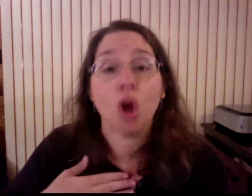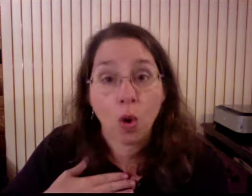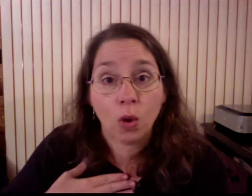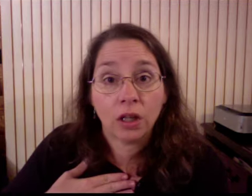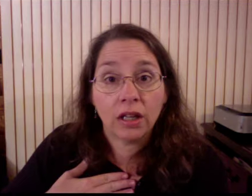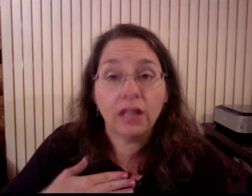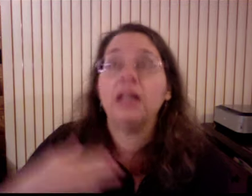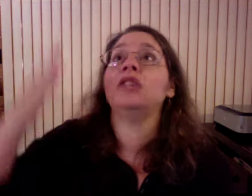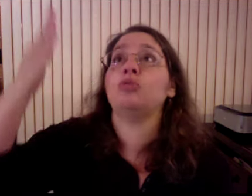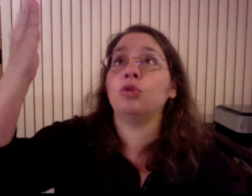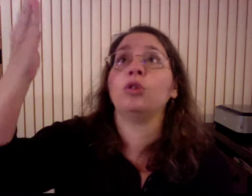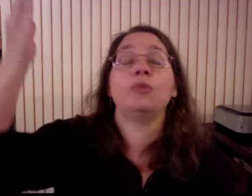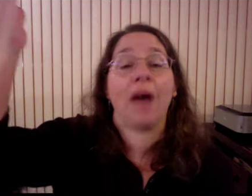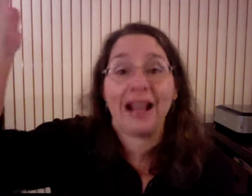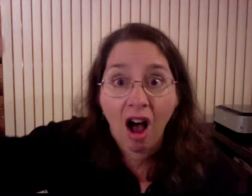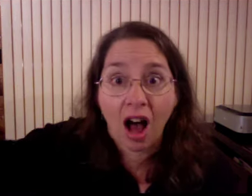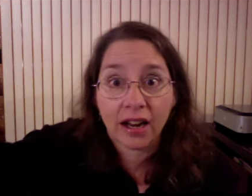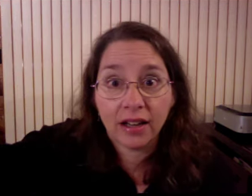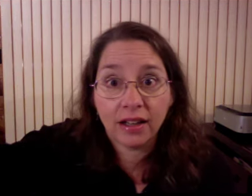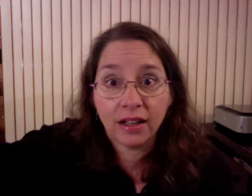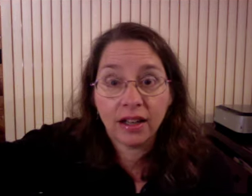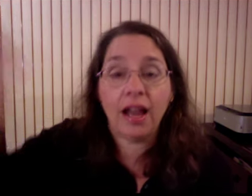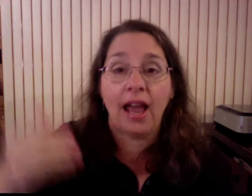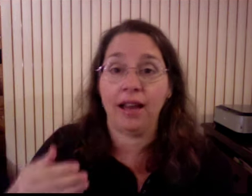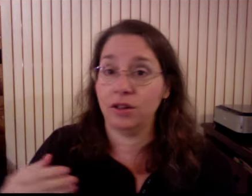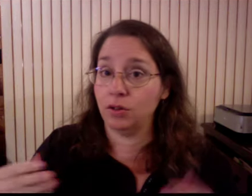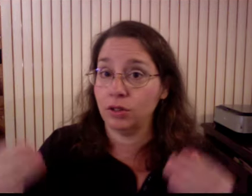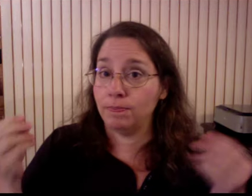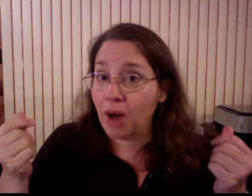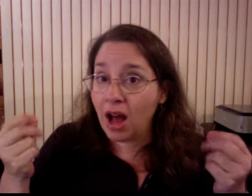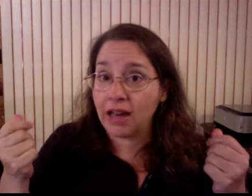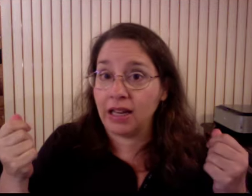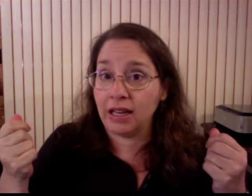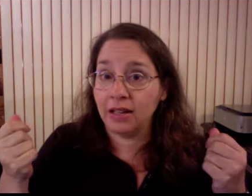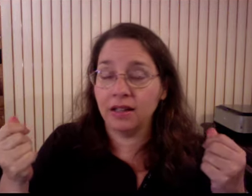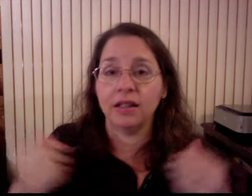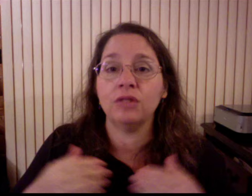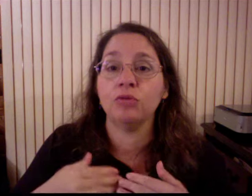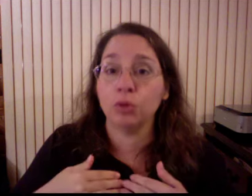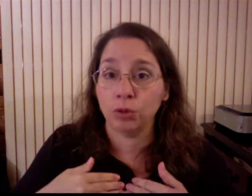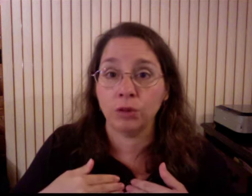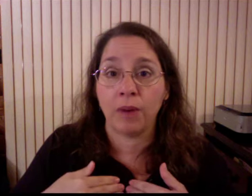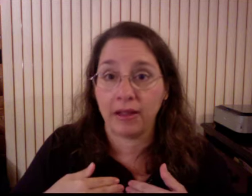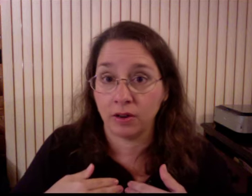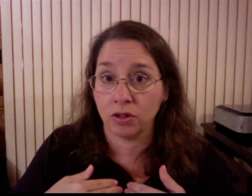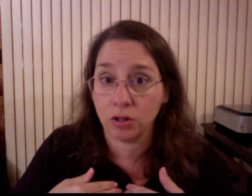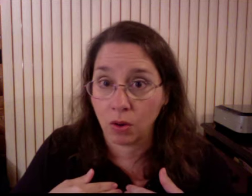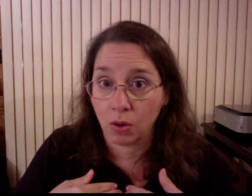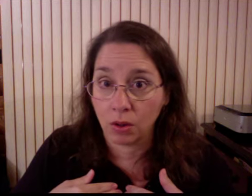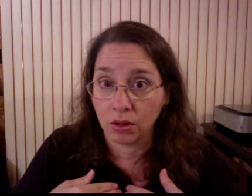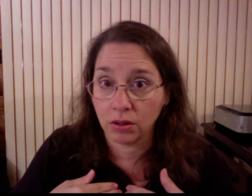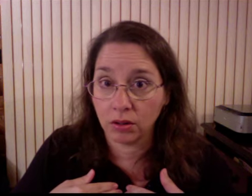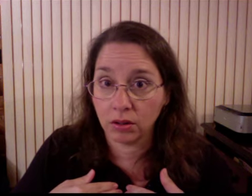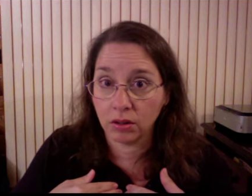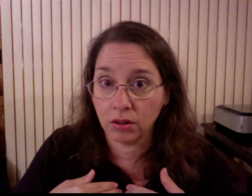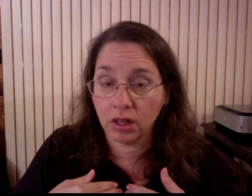soul is ruled by God and whose body is ruled by their soul.